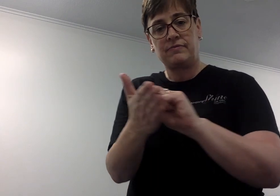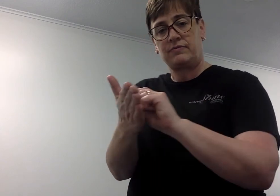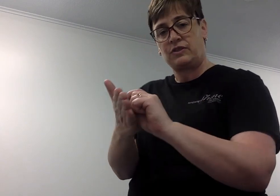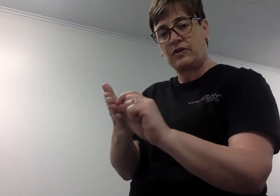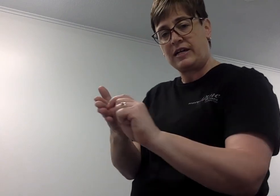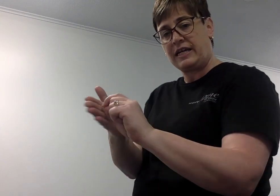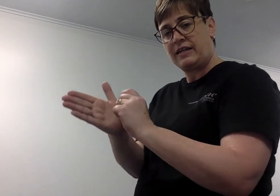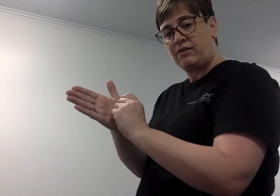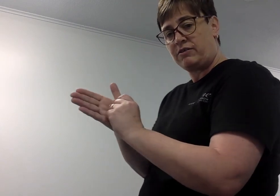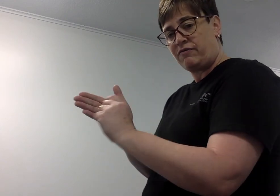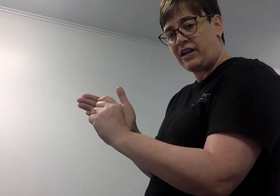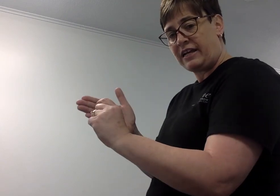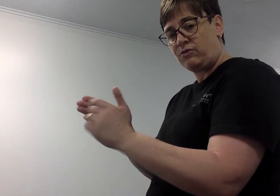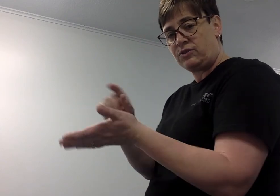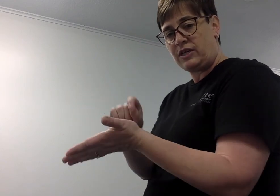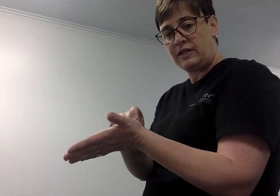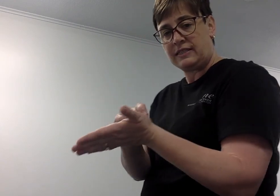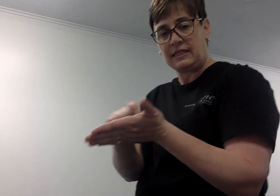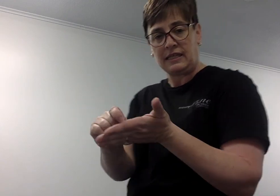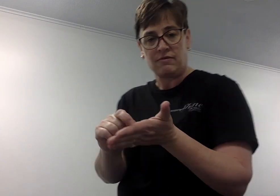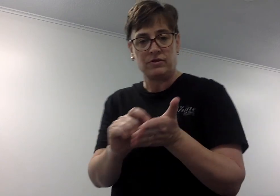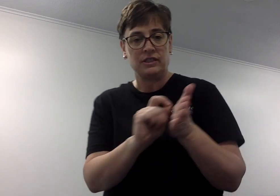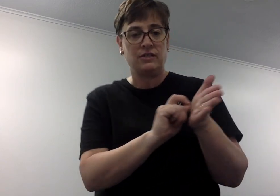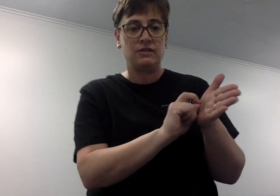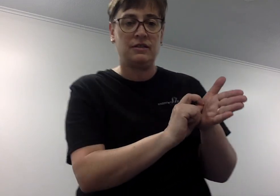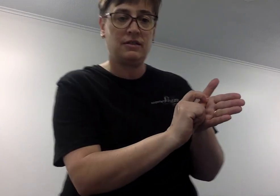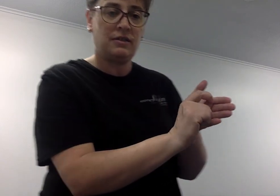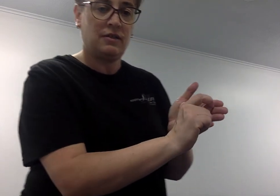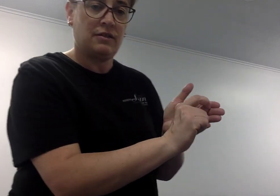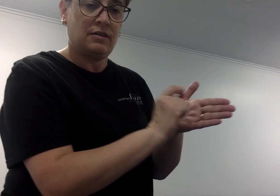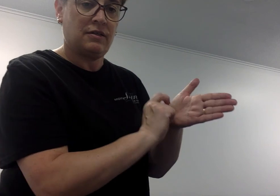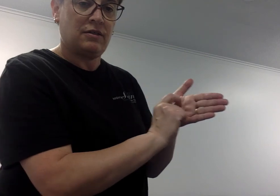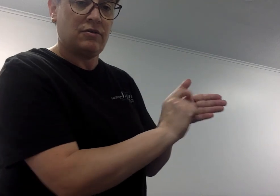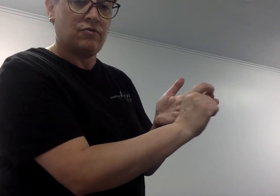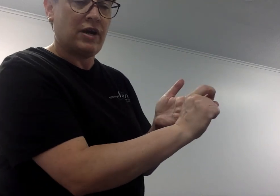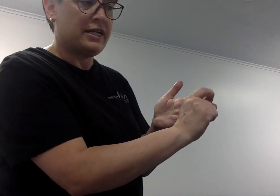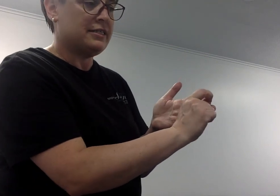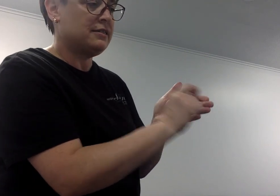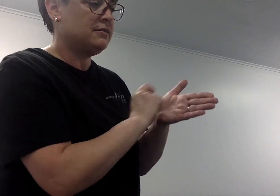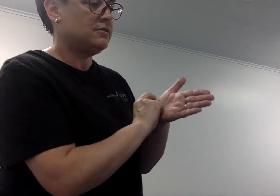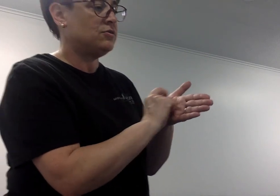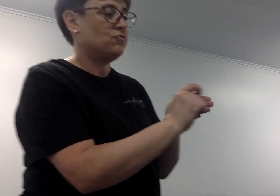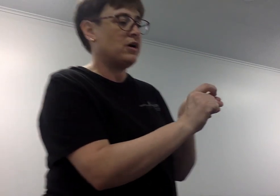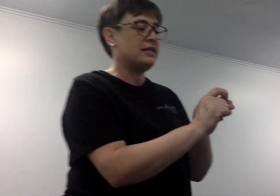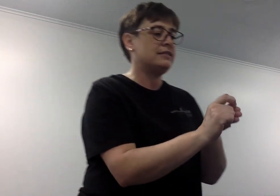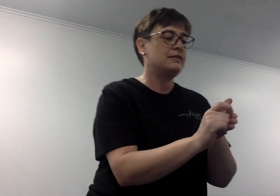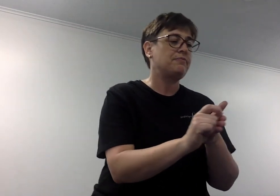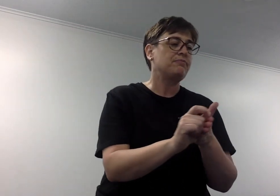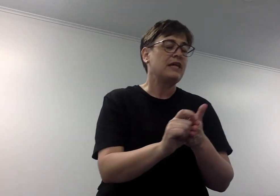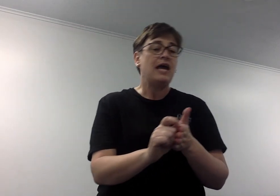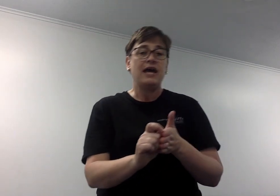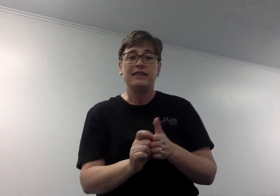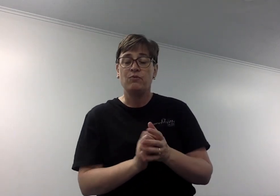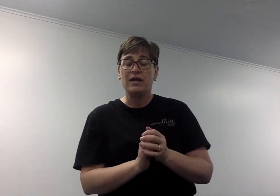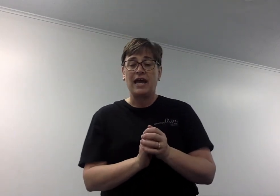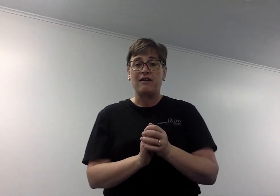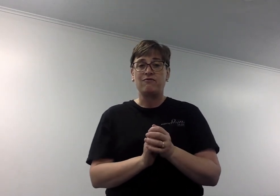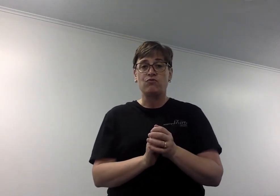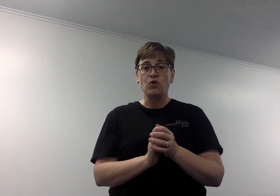Just trying to get it in all different angles so you can see that really good. Right, right. And then we have